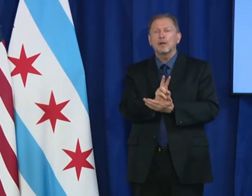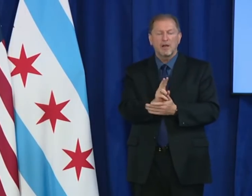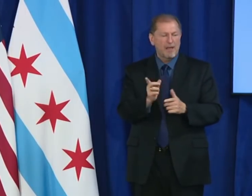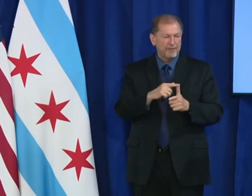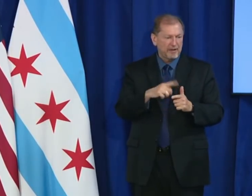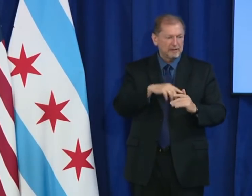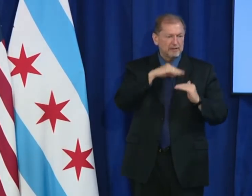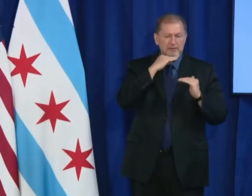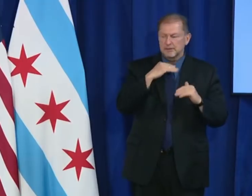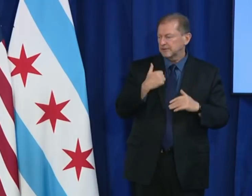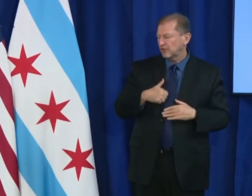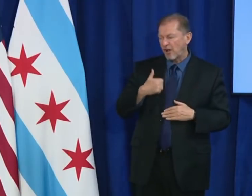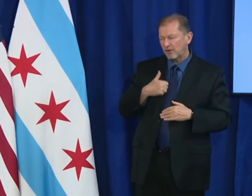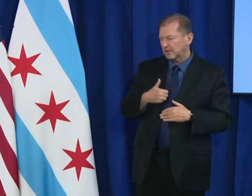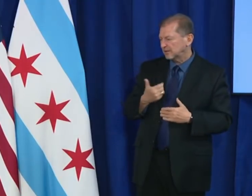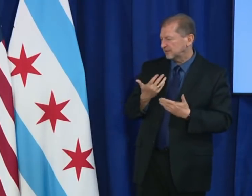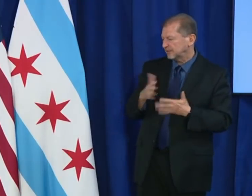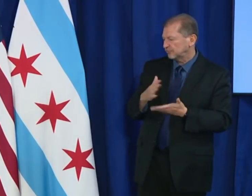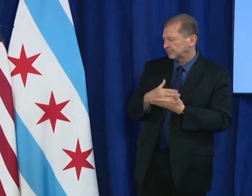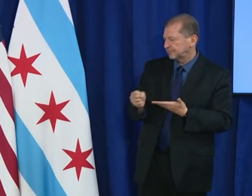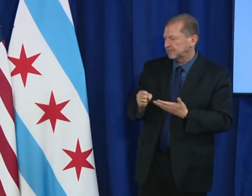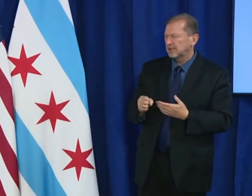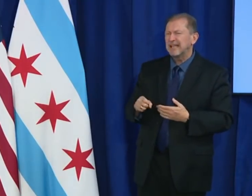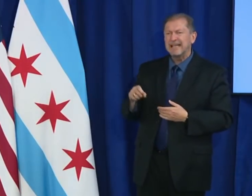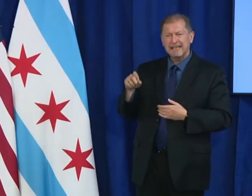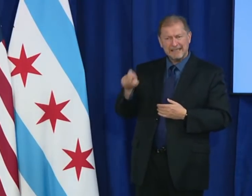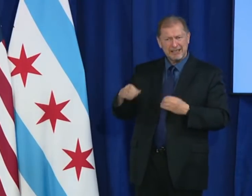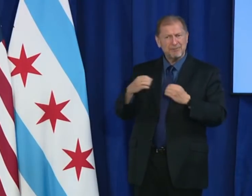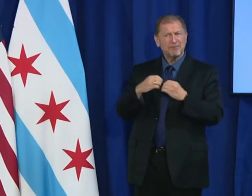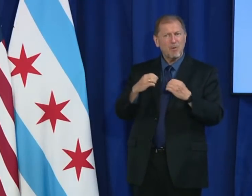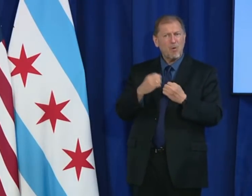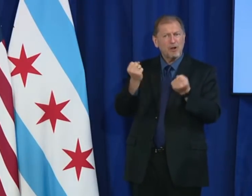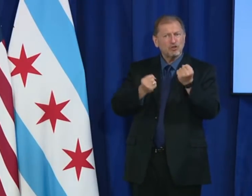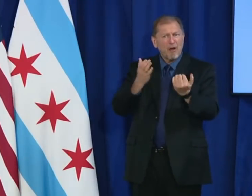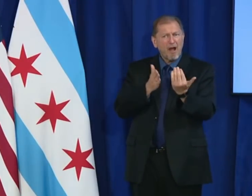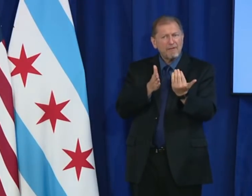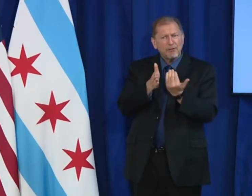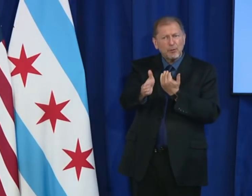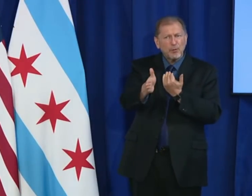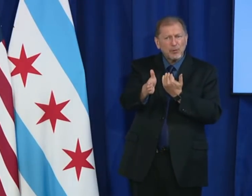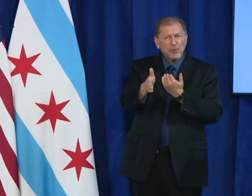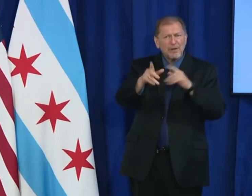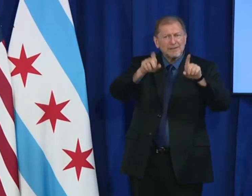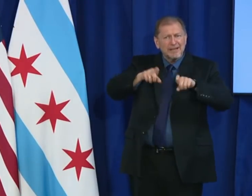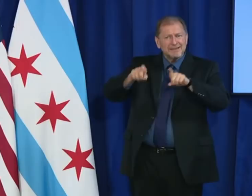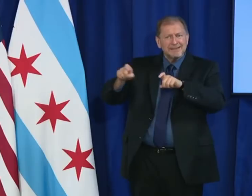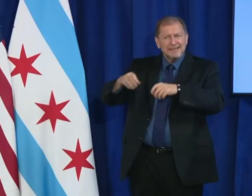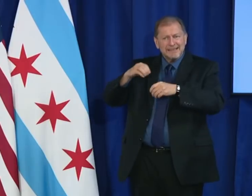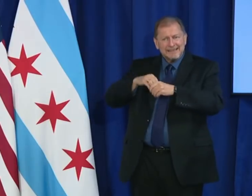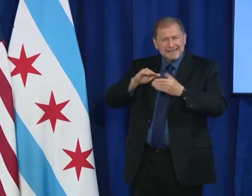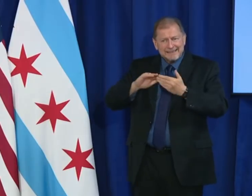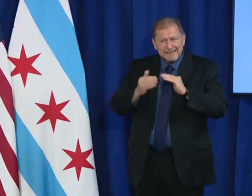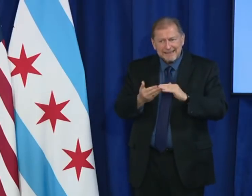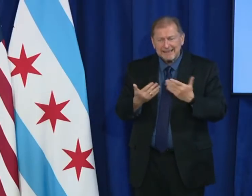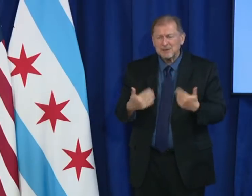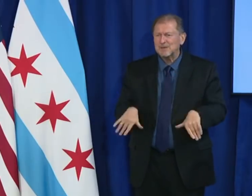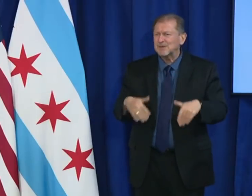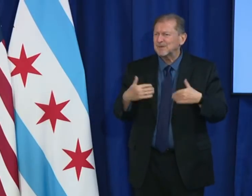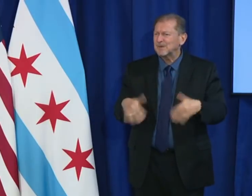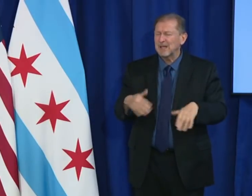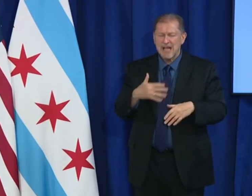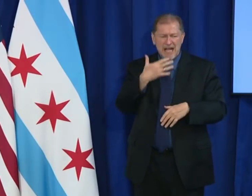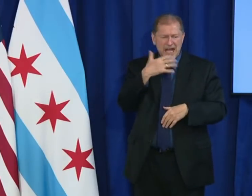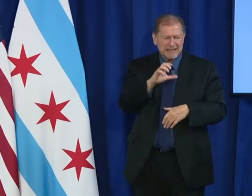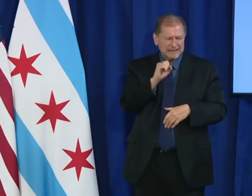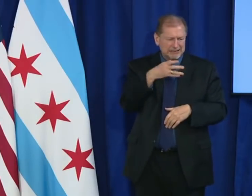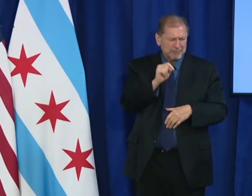away. Is there a plan to increase the number of drive-through testing centers in the city to help alleviate the pressure, especially in these hotspot